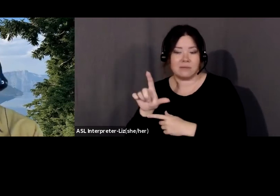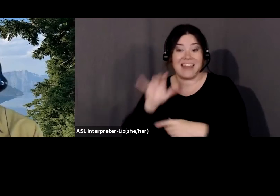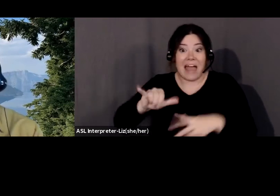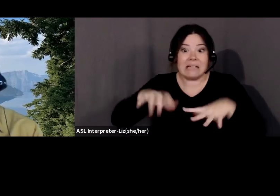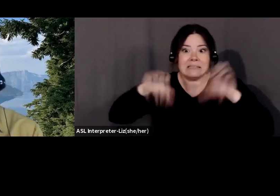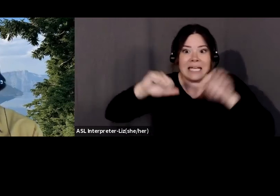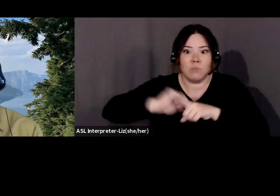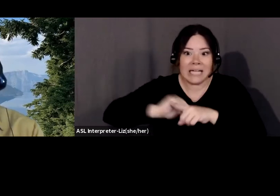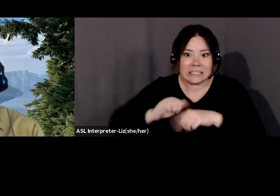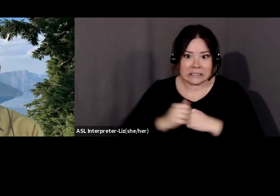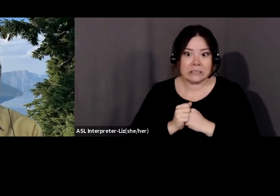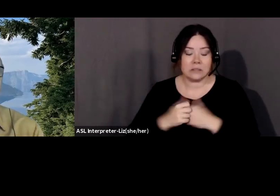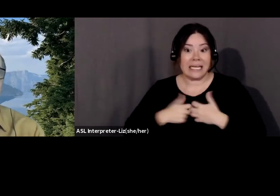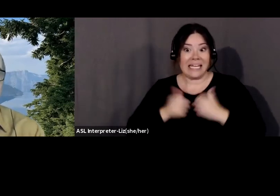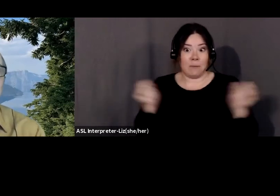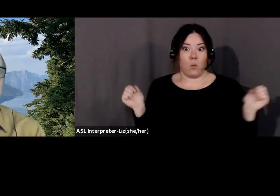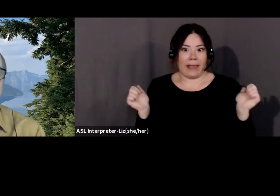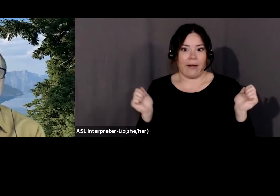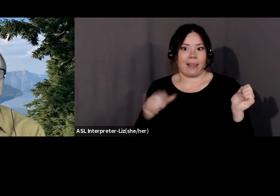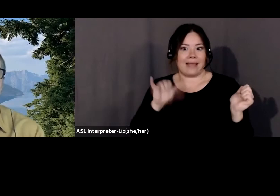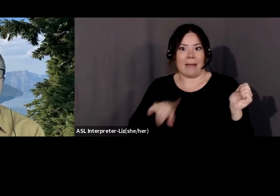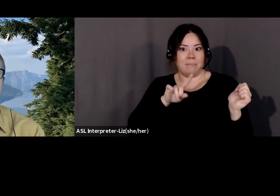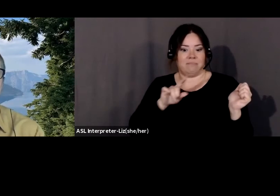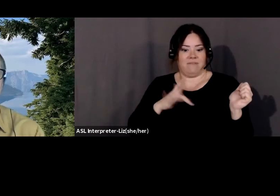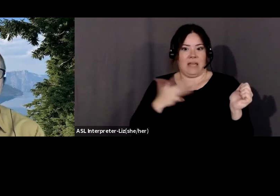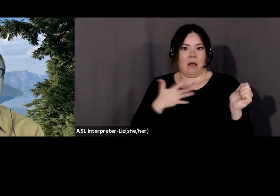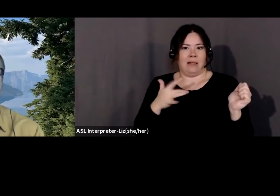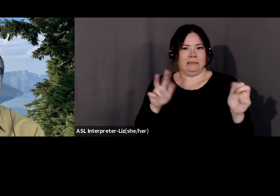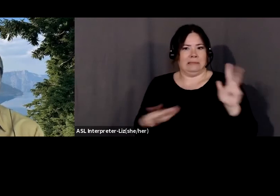Keeping it real can be very uncomfortable.